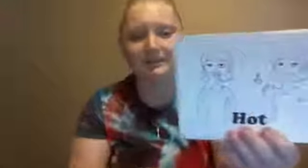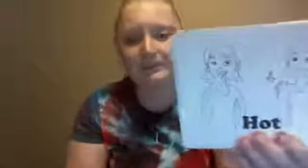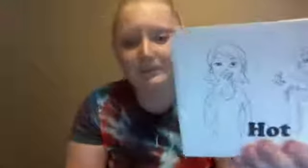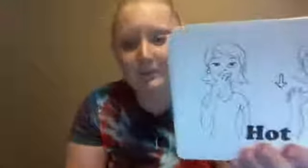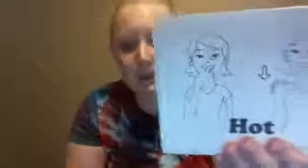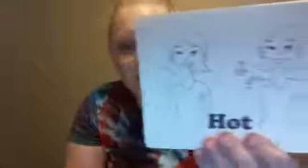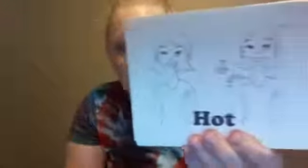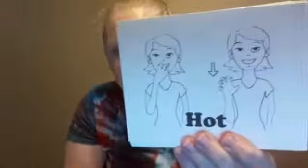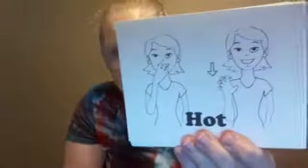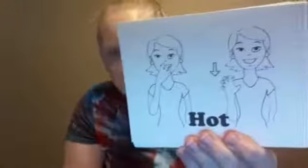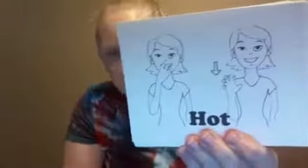Like that.